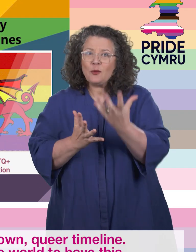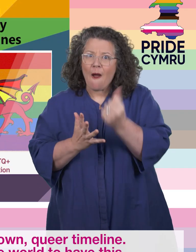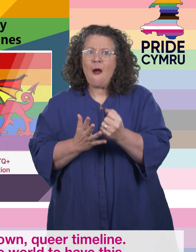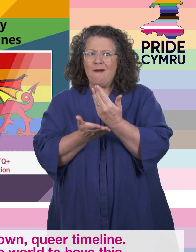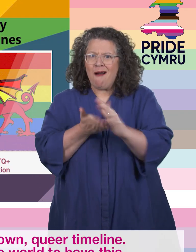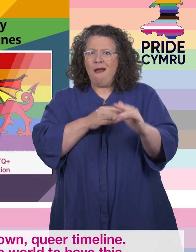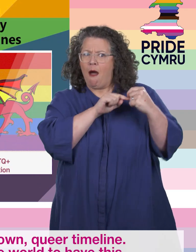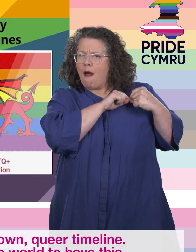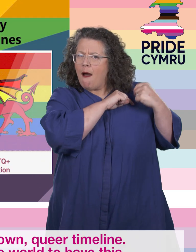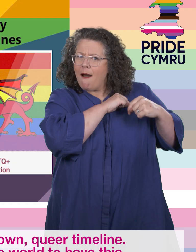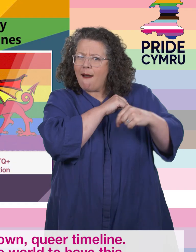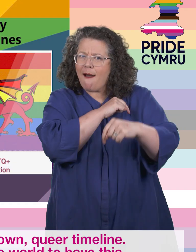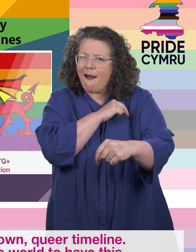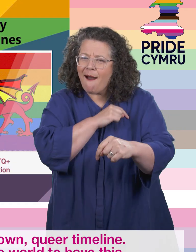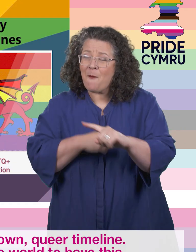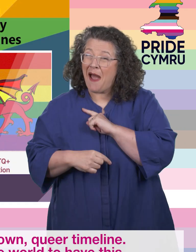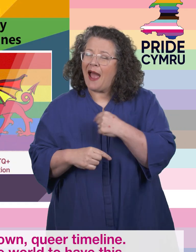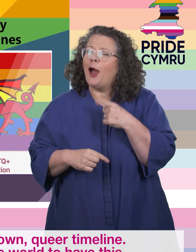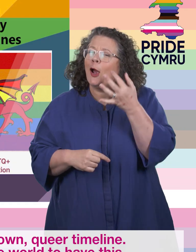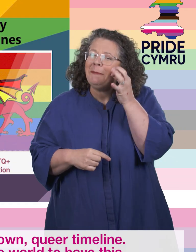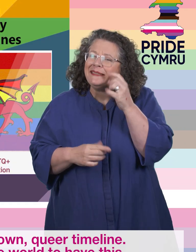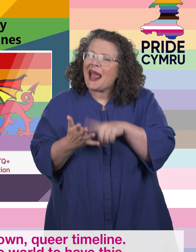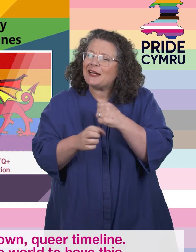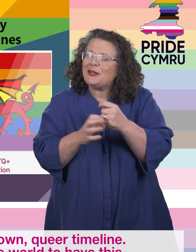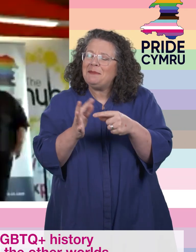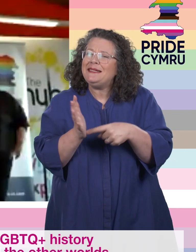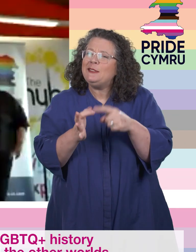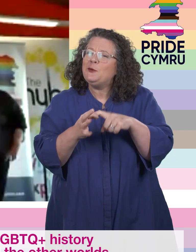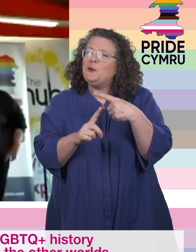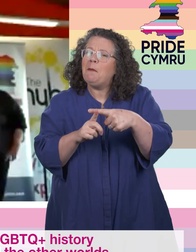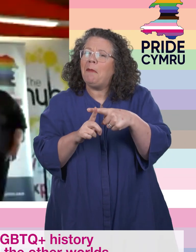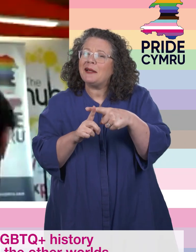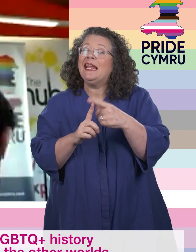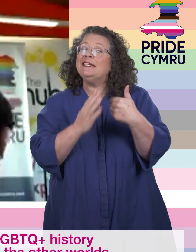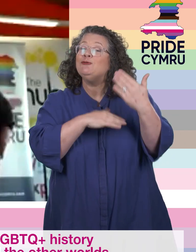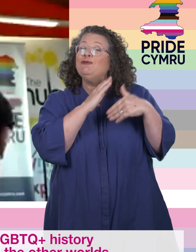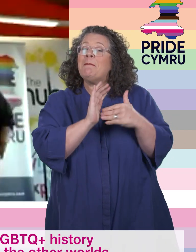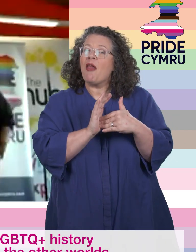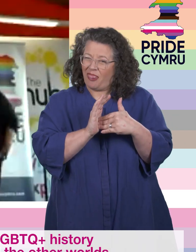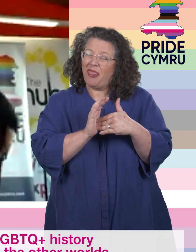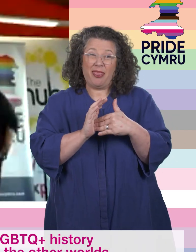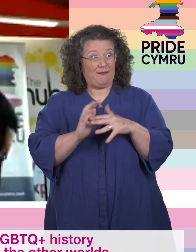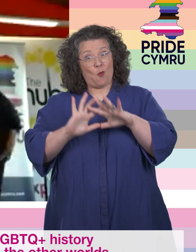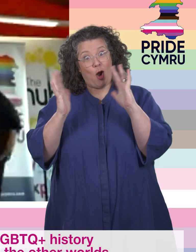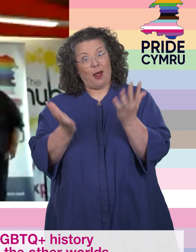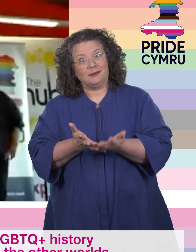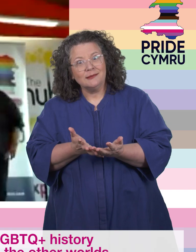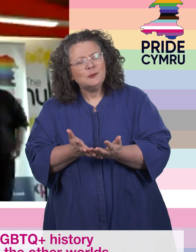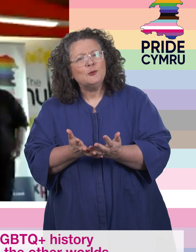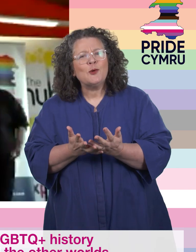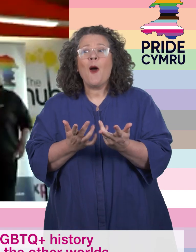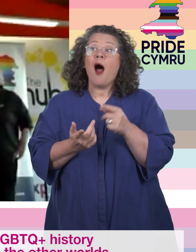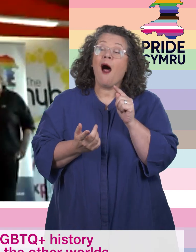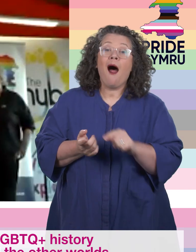timeline. And Wales is the only country in the world to have this. I'm on the committee of the